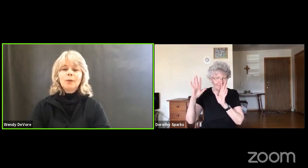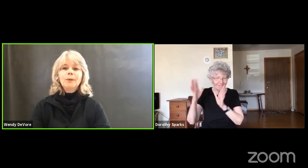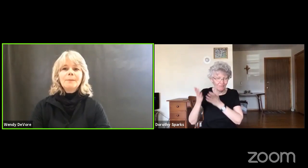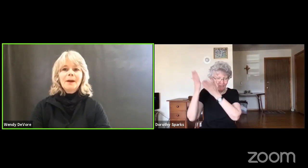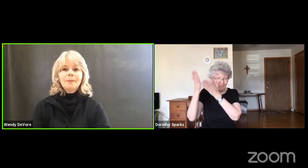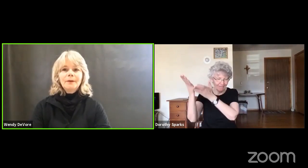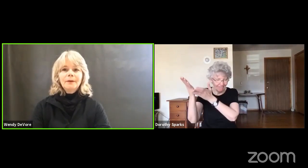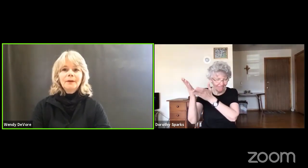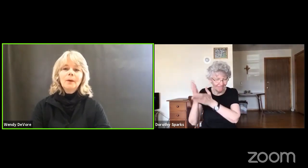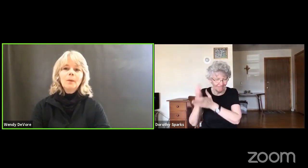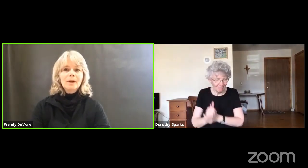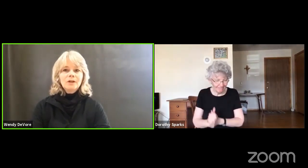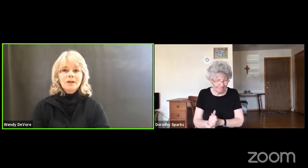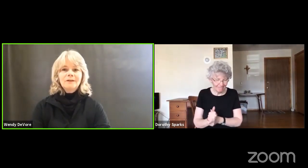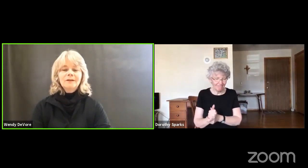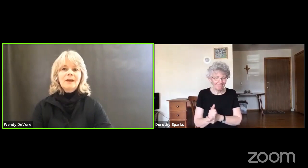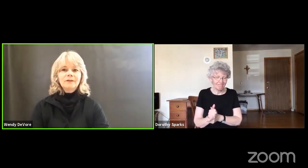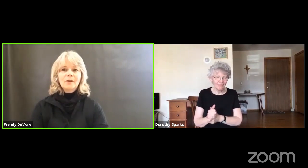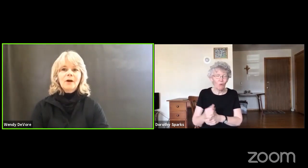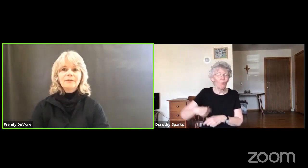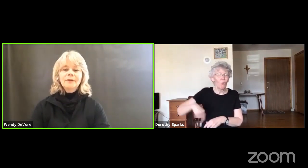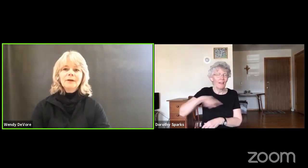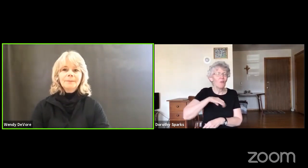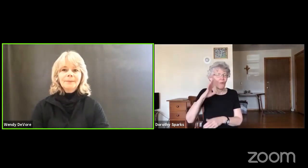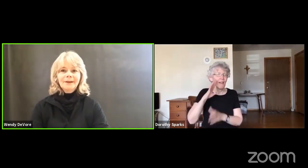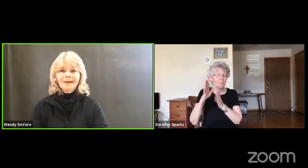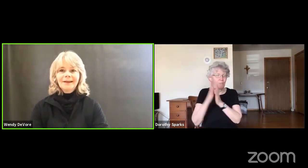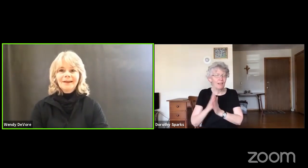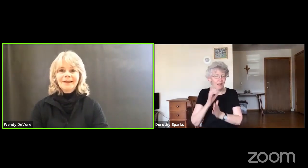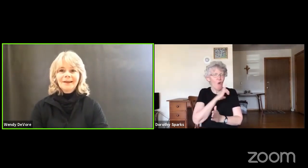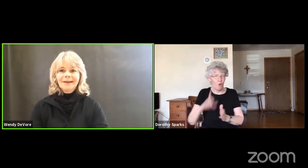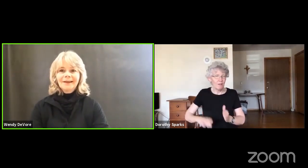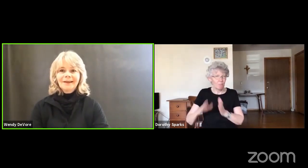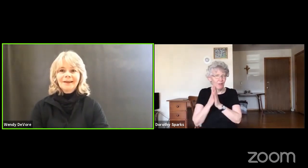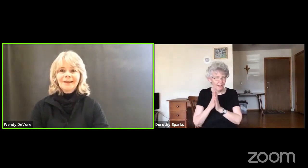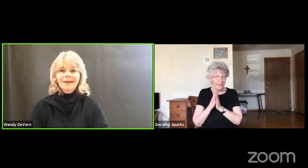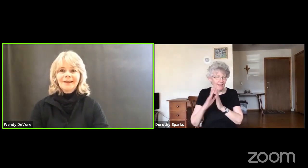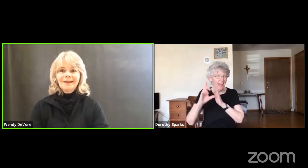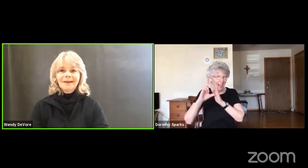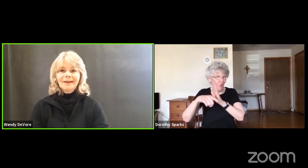And so remember what Jesus has offered up.